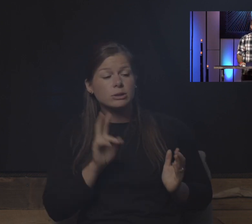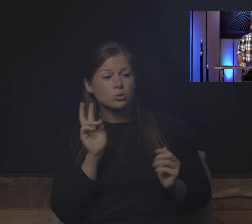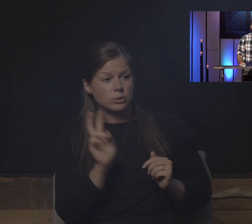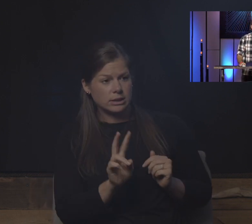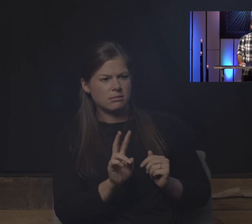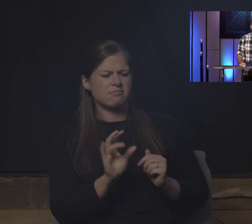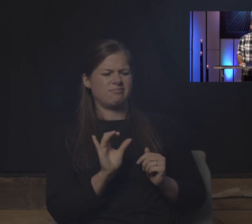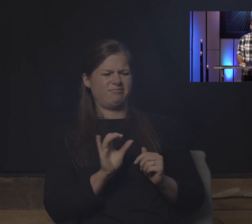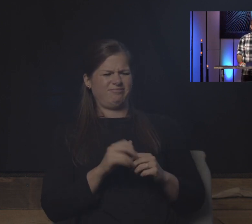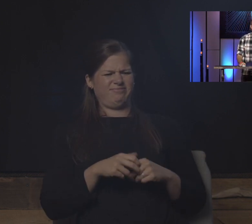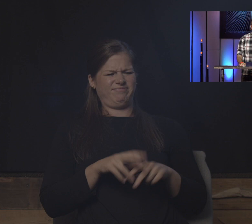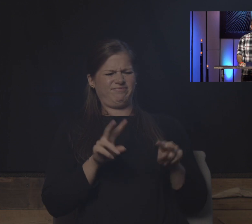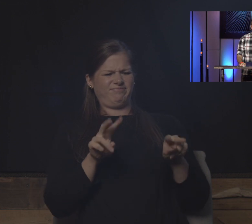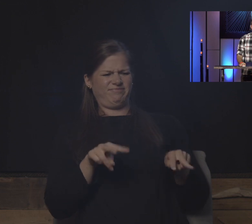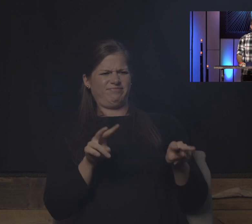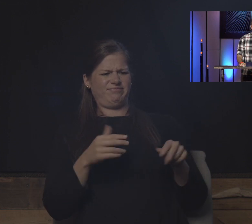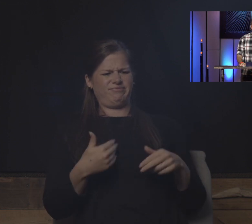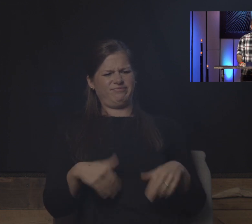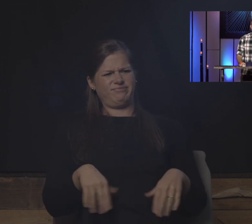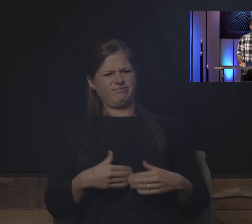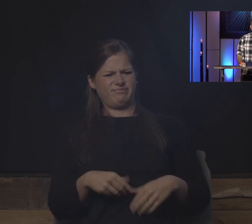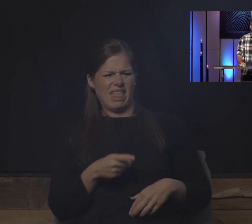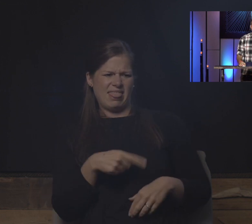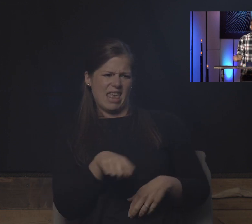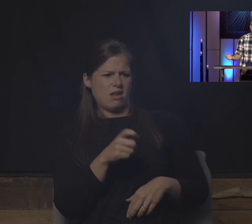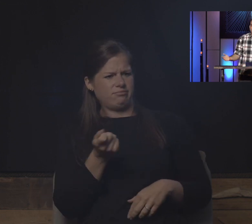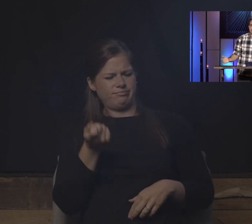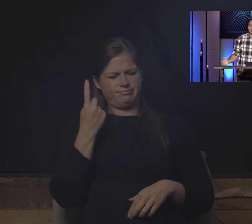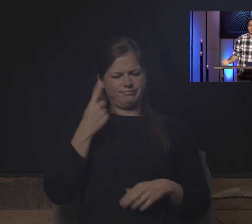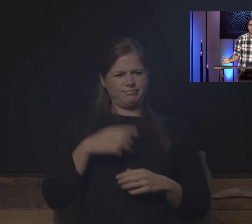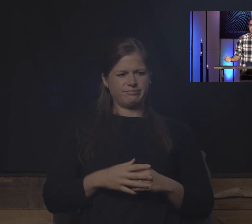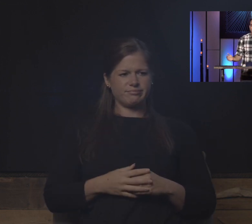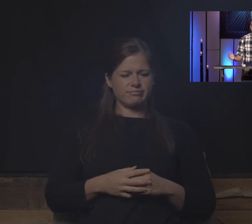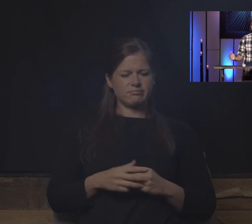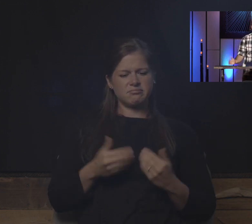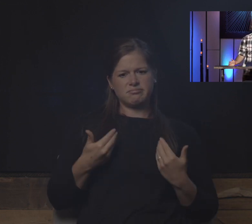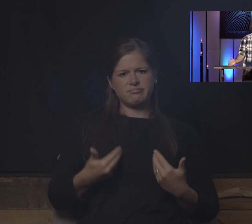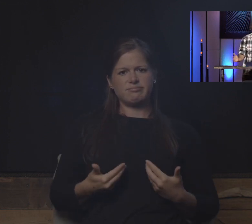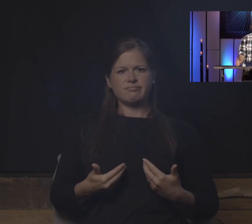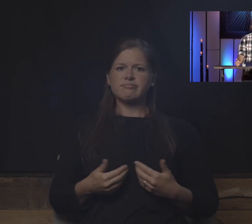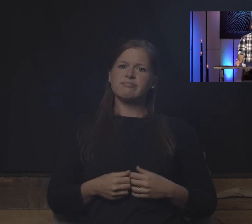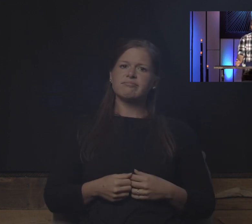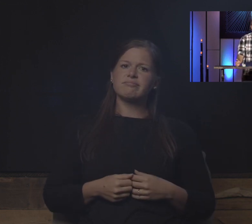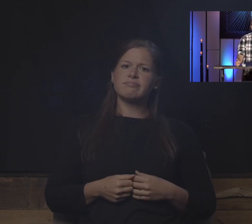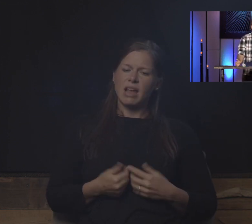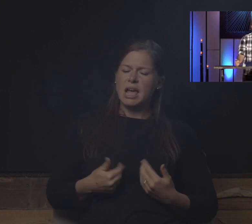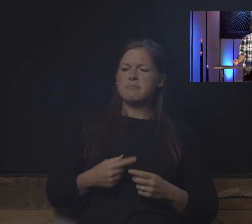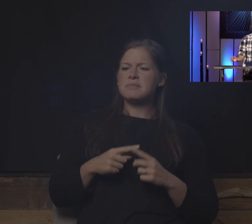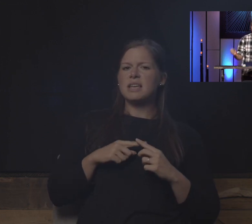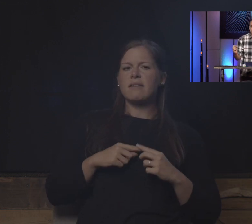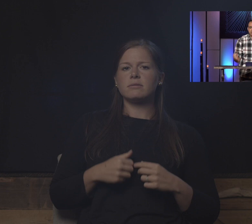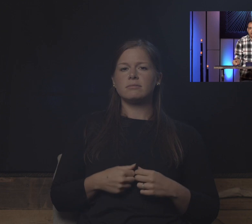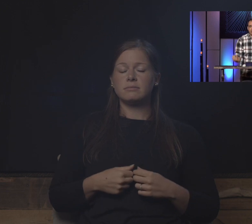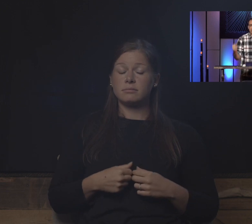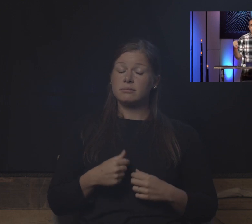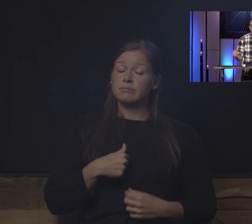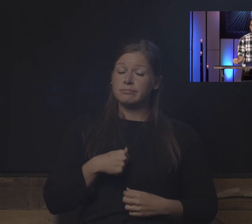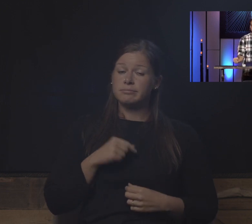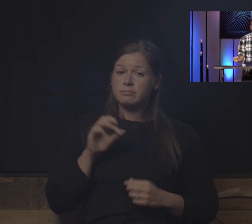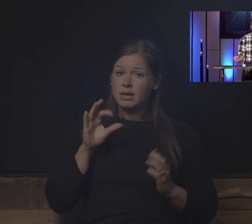you? I know I am. I was saved in August of 1995, and I am